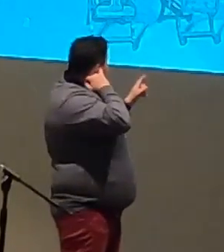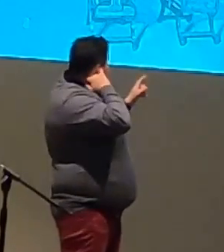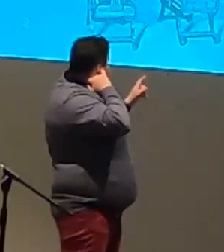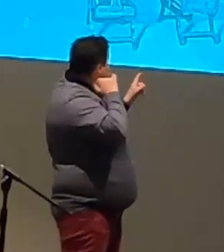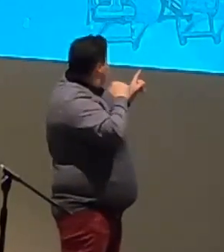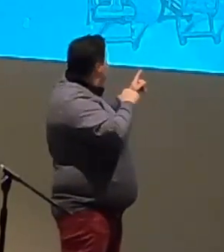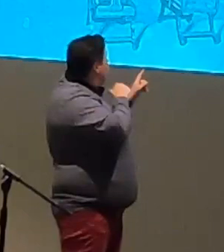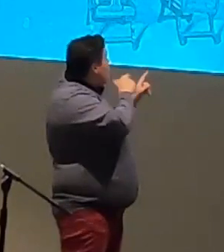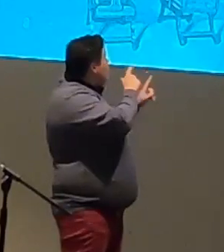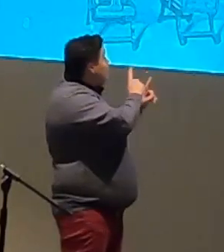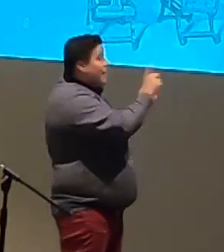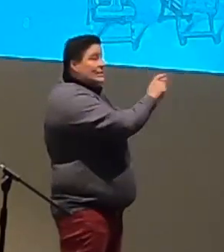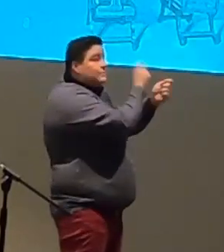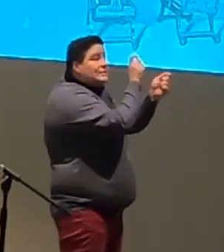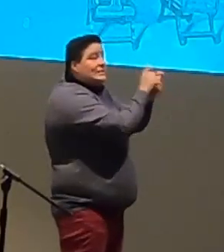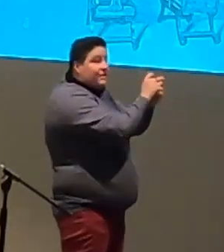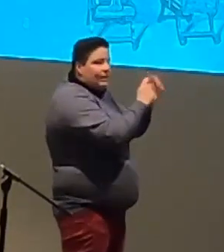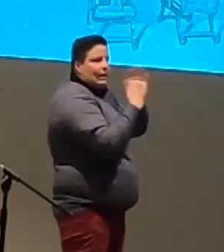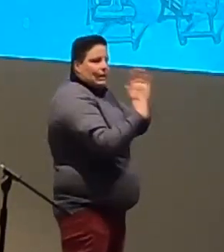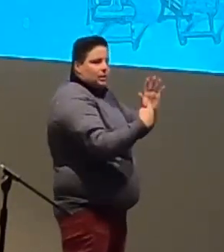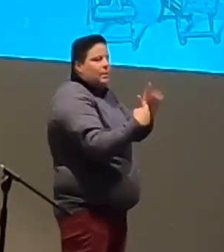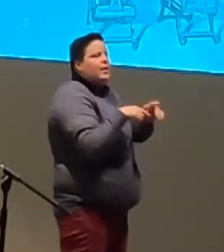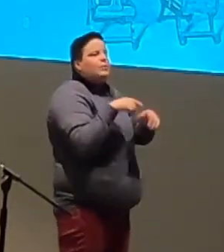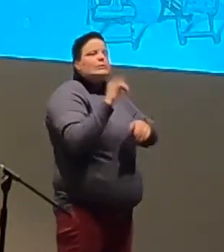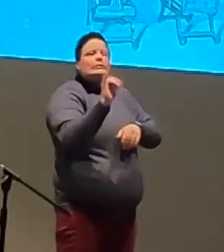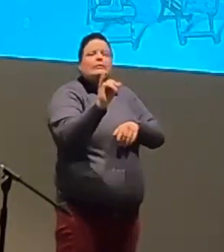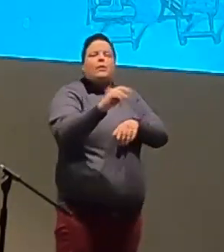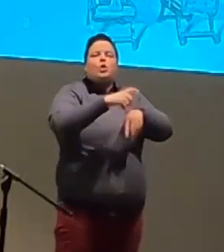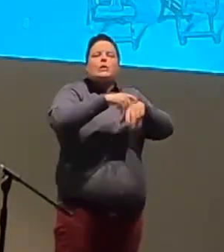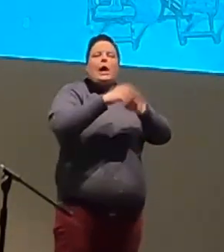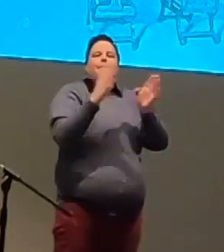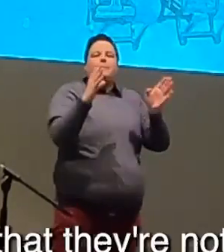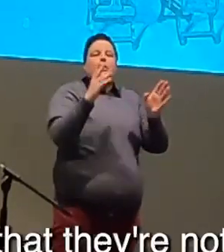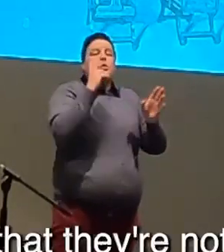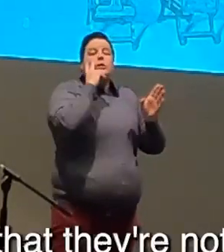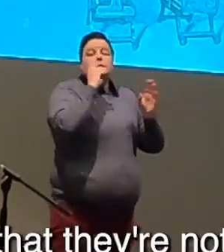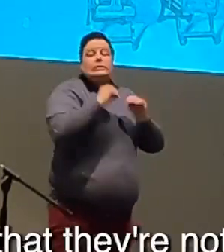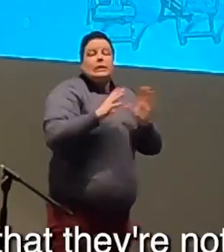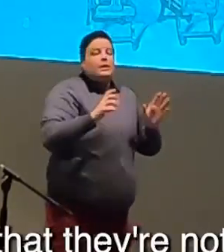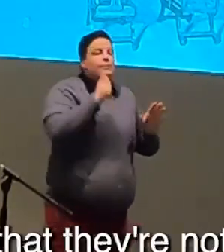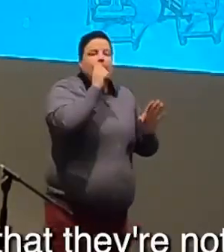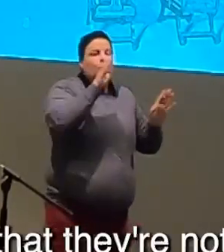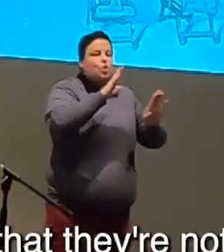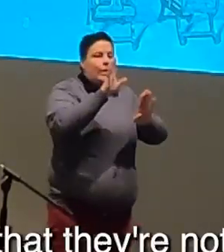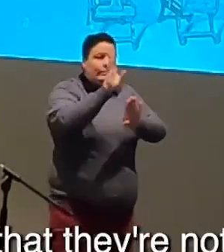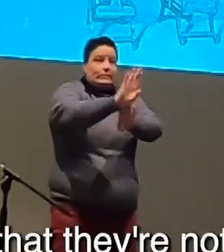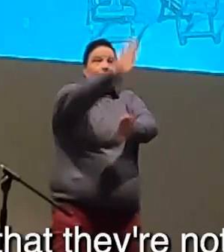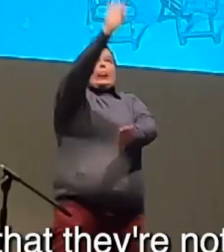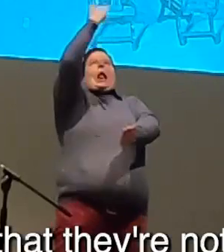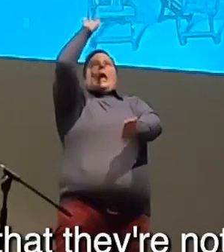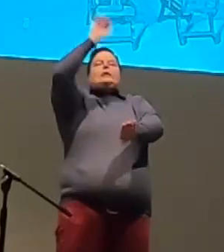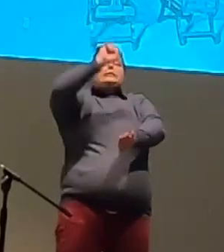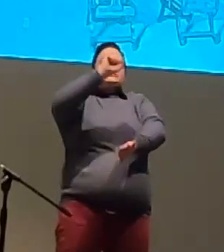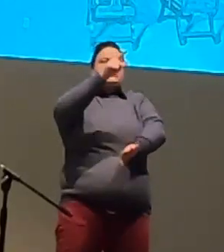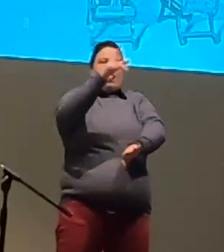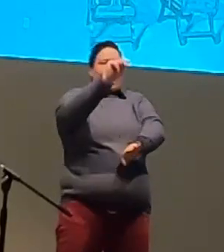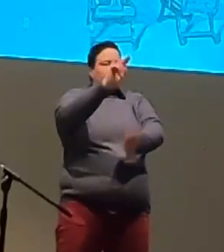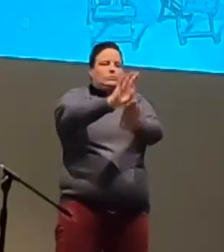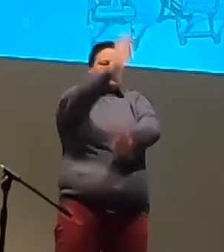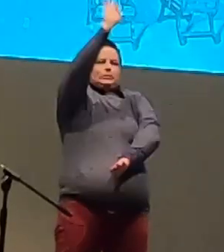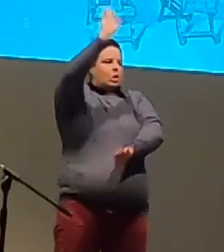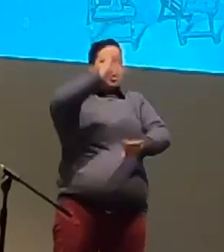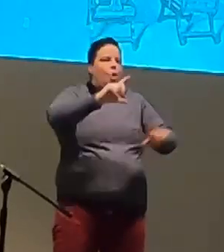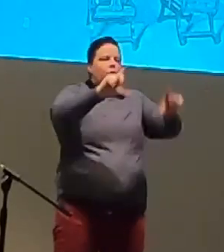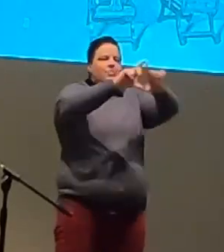that specific exhibition, but it's from a similar time period. You can see right away that they're not doing the salon style hanging. They're hanging